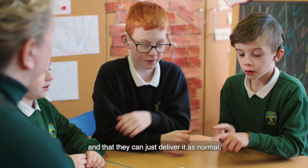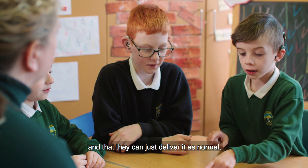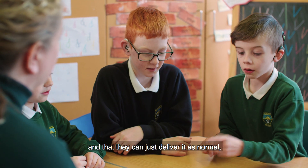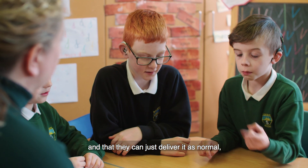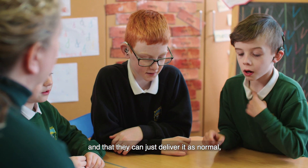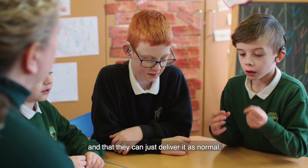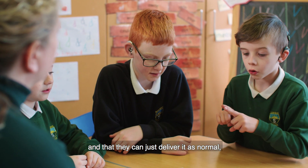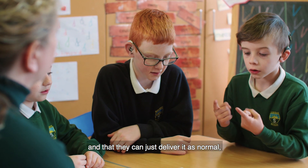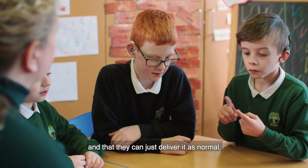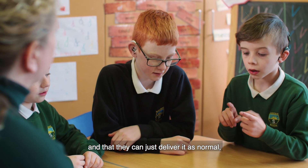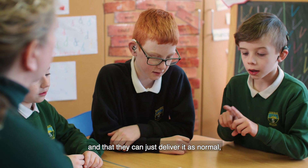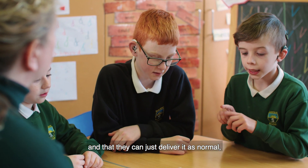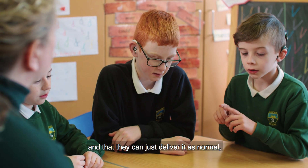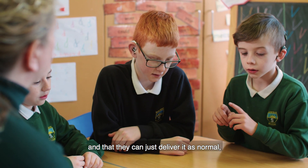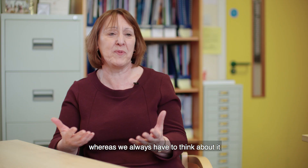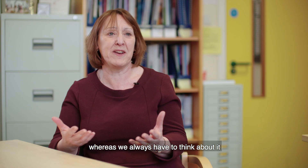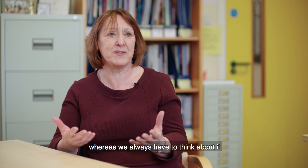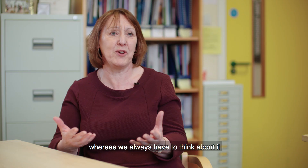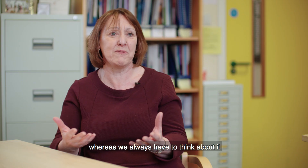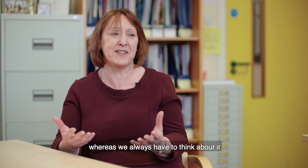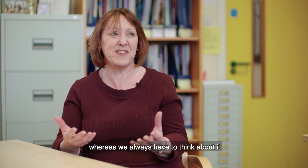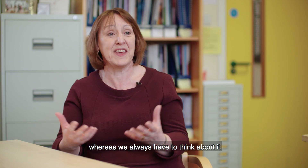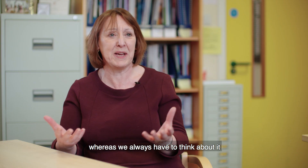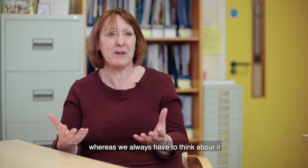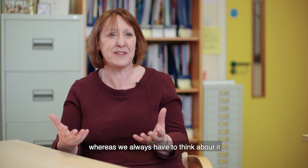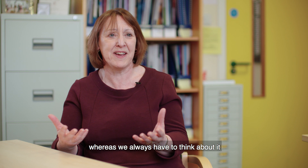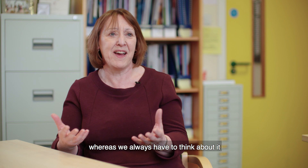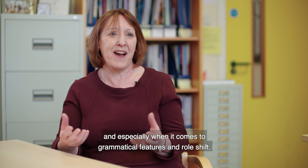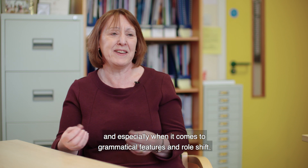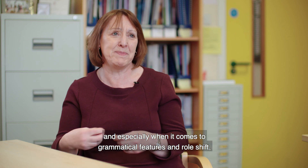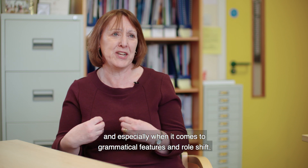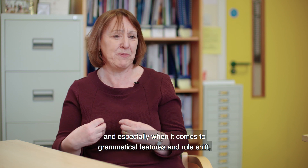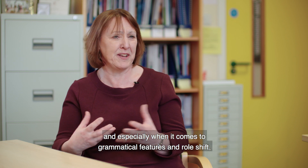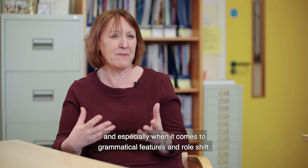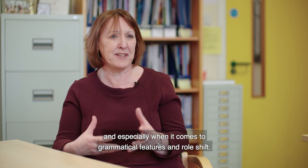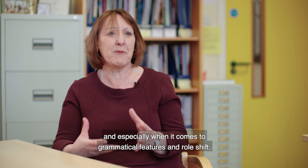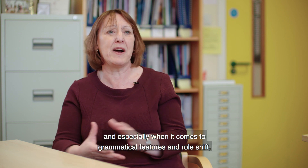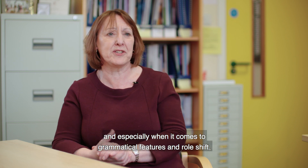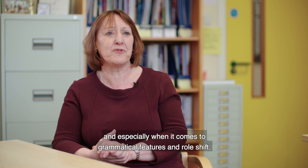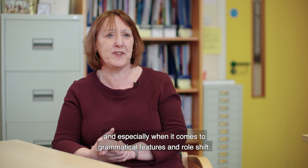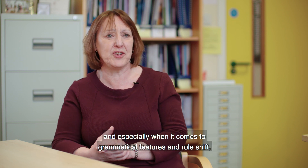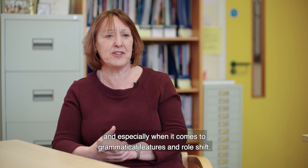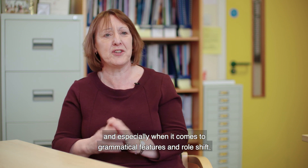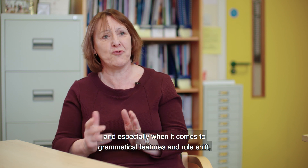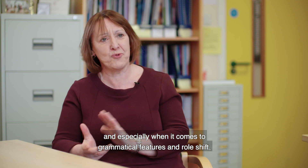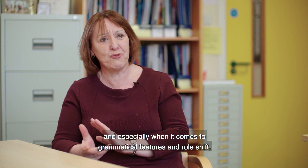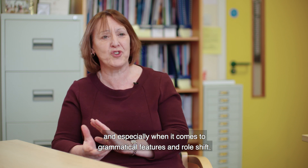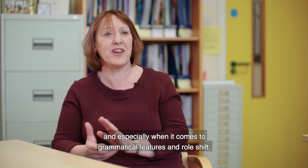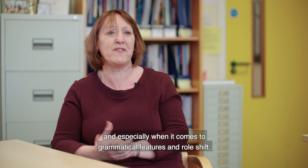just deliver it as normal whereas we always have to think about and especially when it comes to grammatical features and role shift,